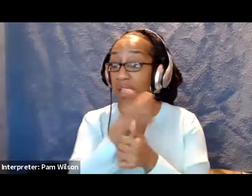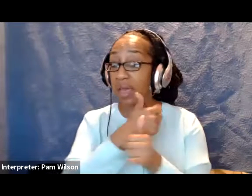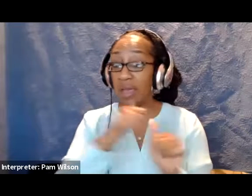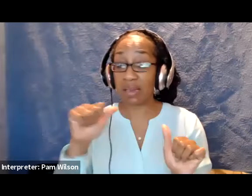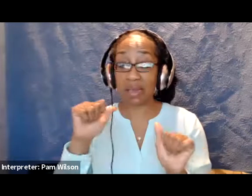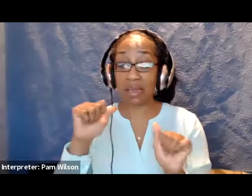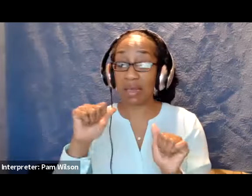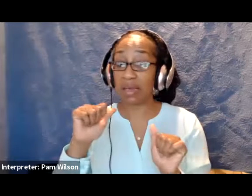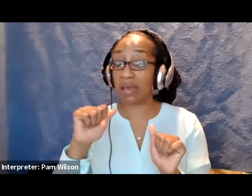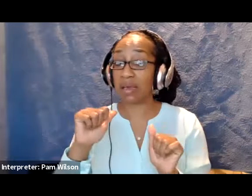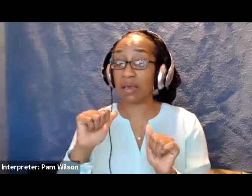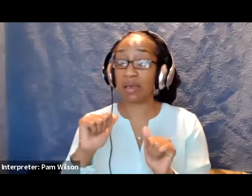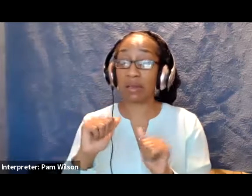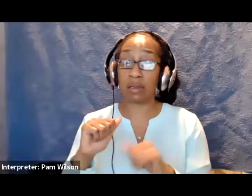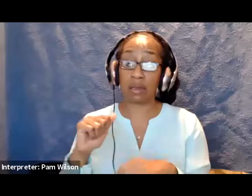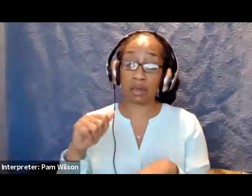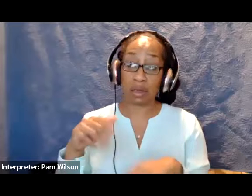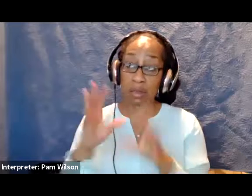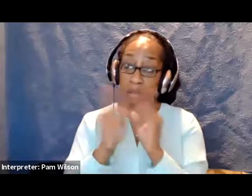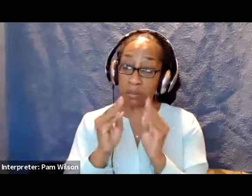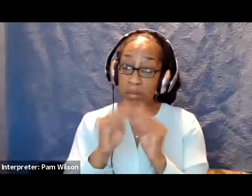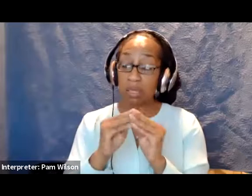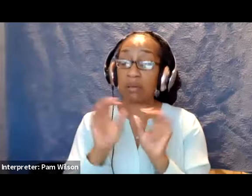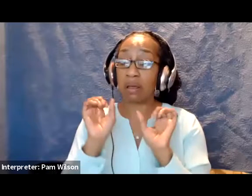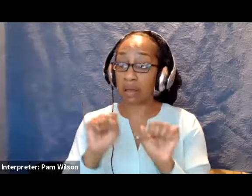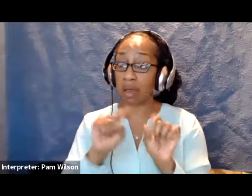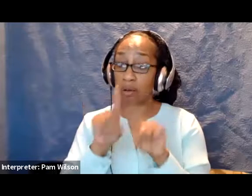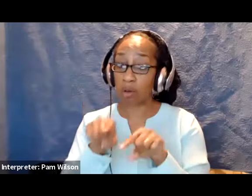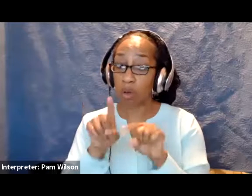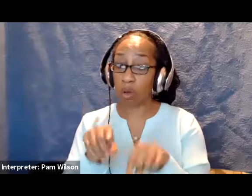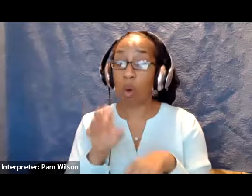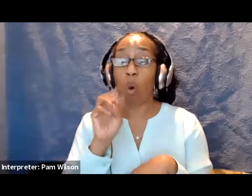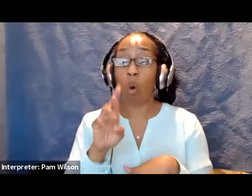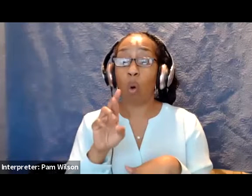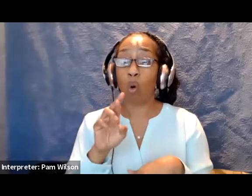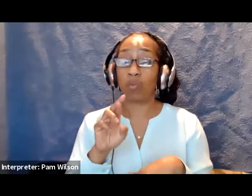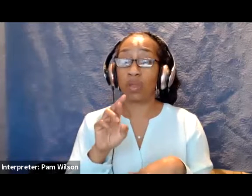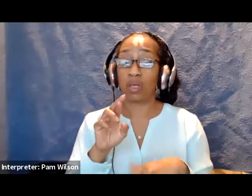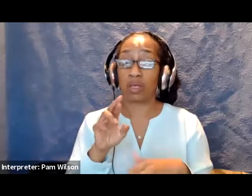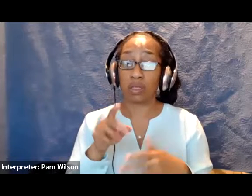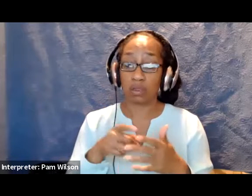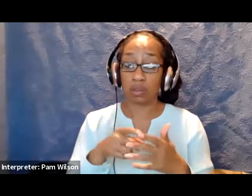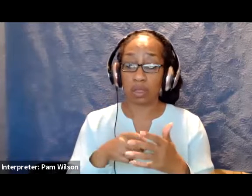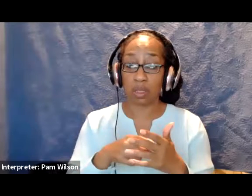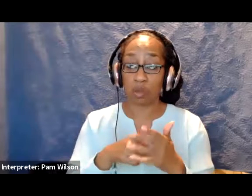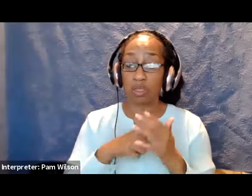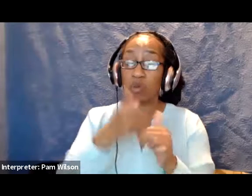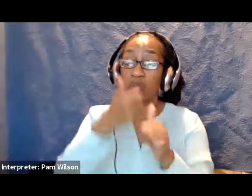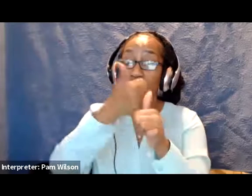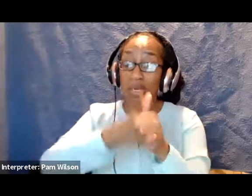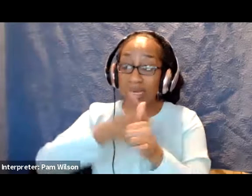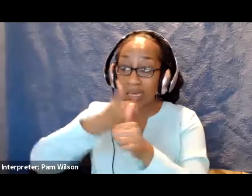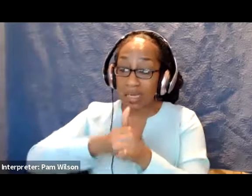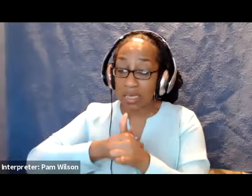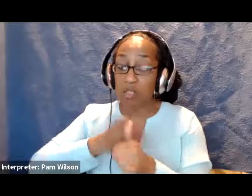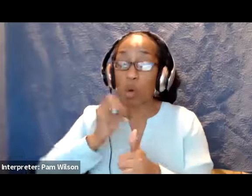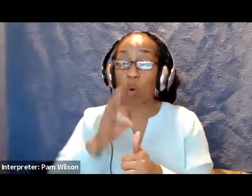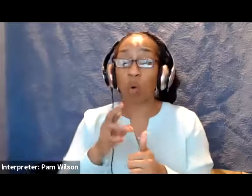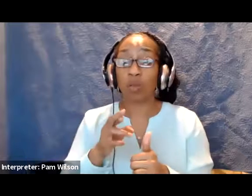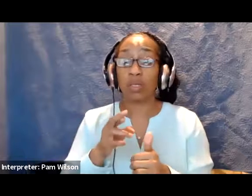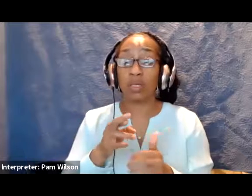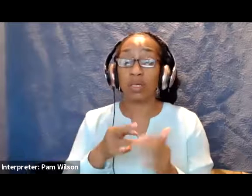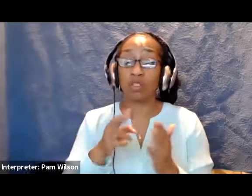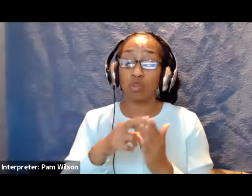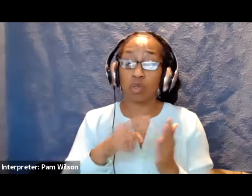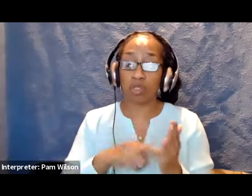need to register for each occurrence to attend, or they can register once and choose 1 or more occurrences. You might